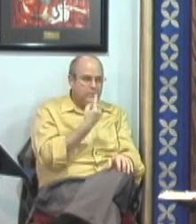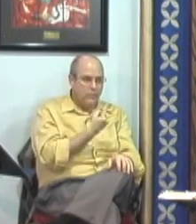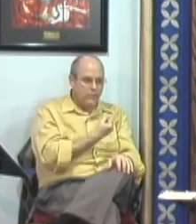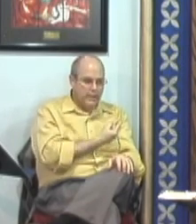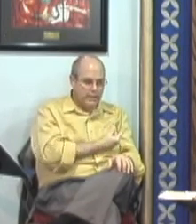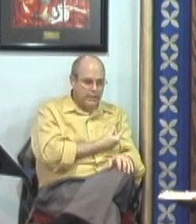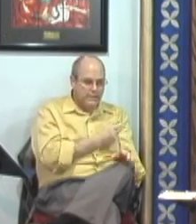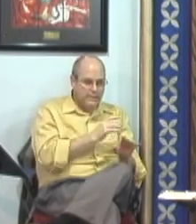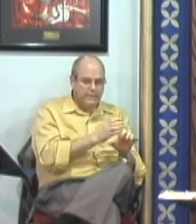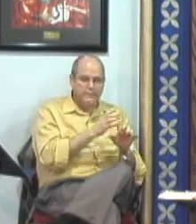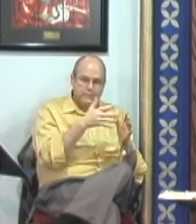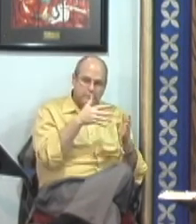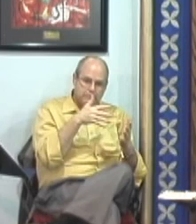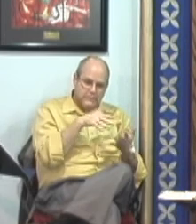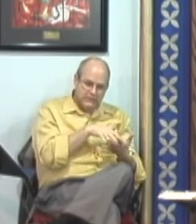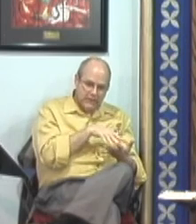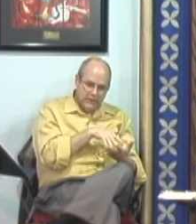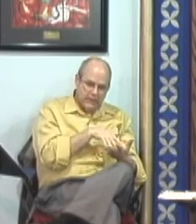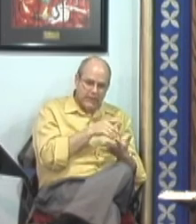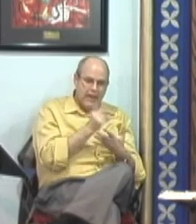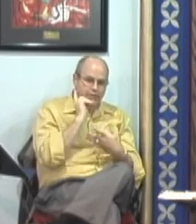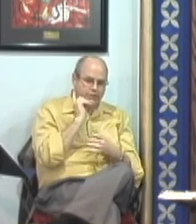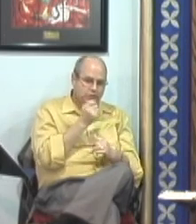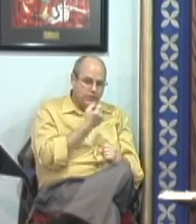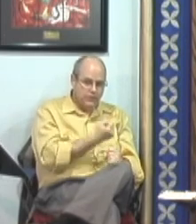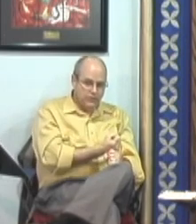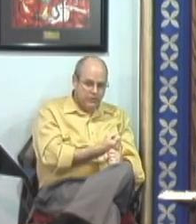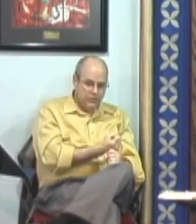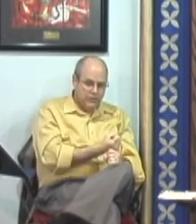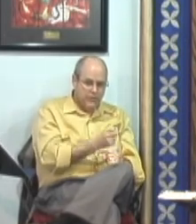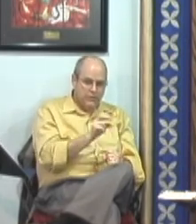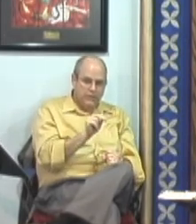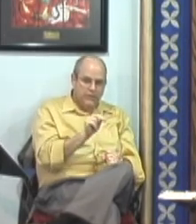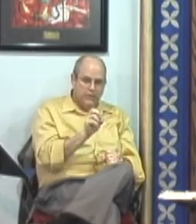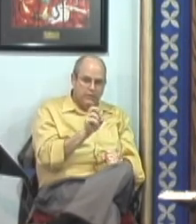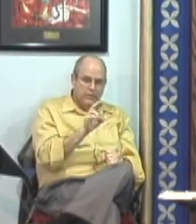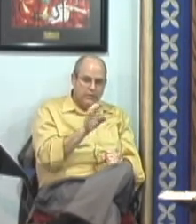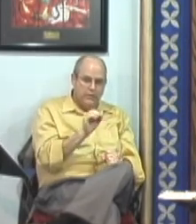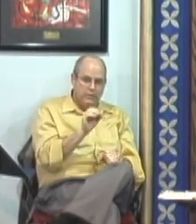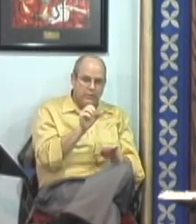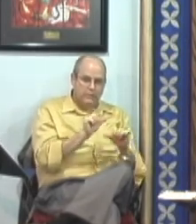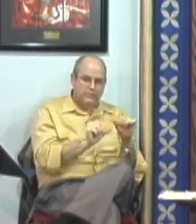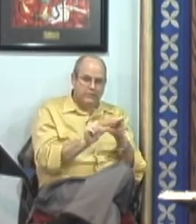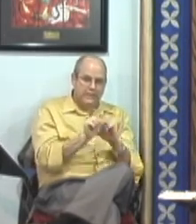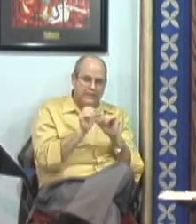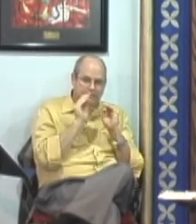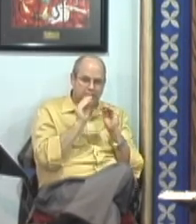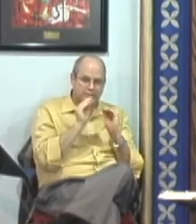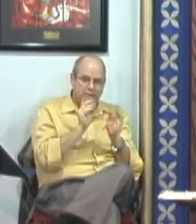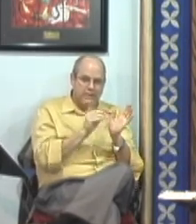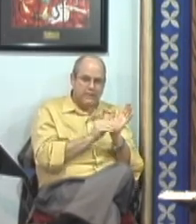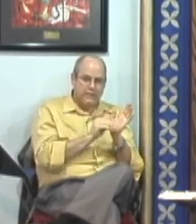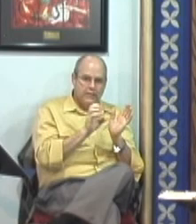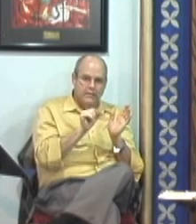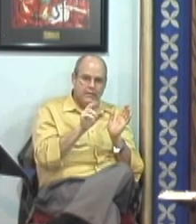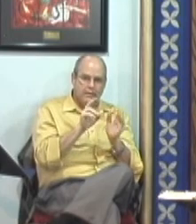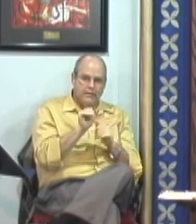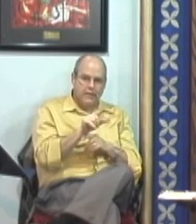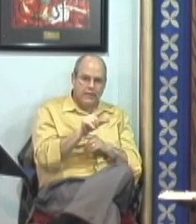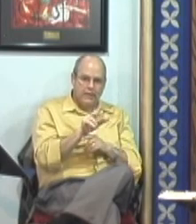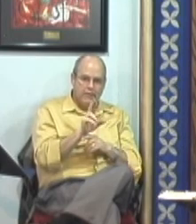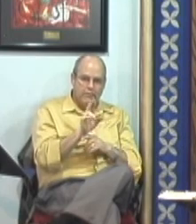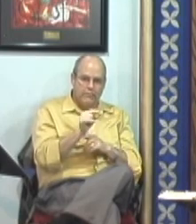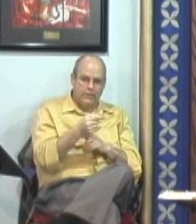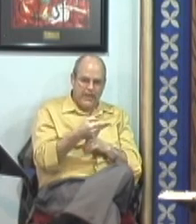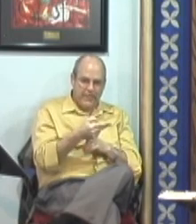we did some study here last year of a neuroscientist's teachings. And this was Dr. Carolyn Leaf, if any of you